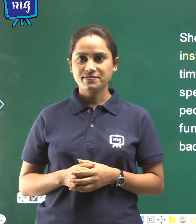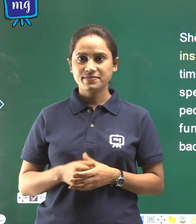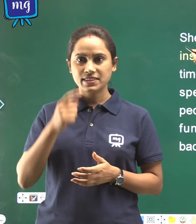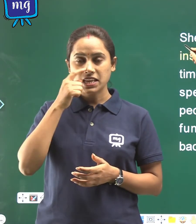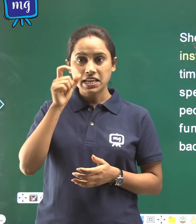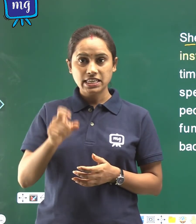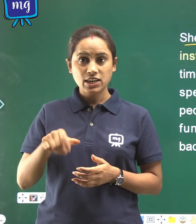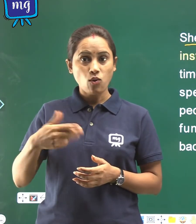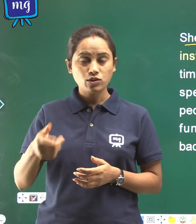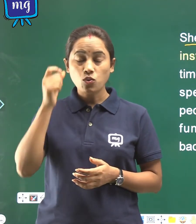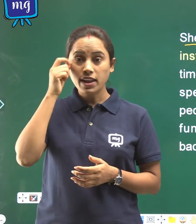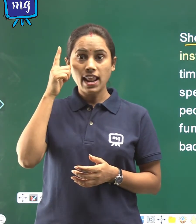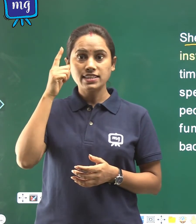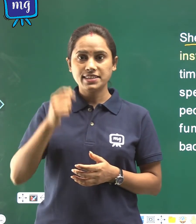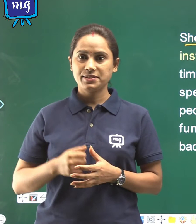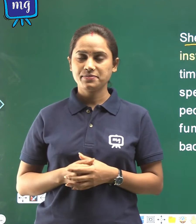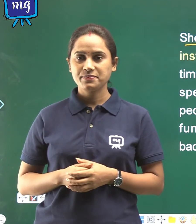She also realizes